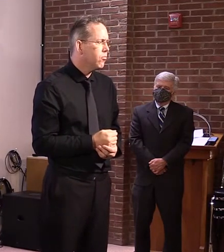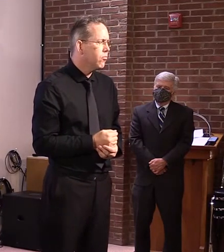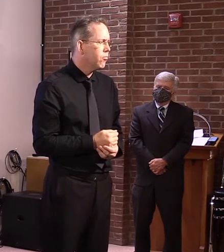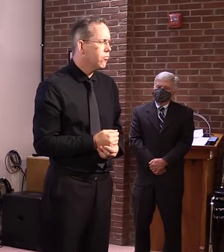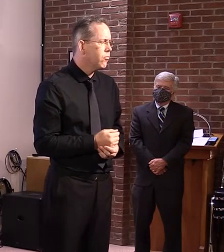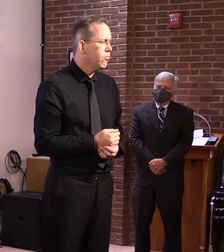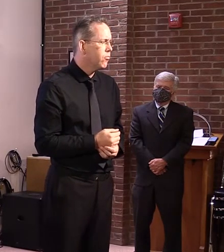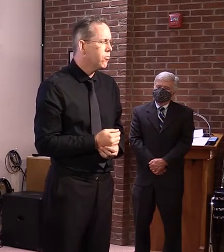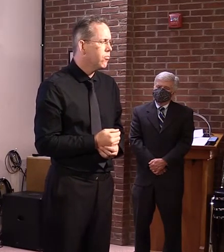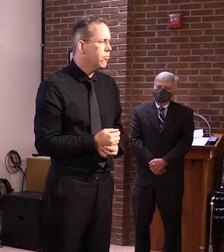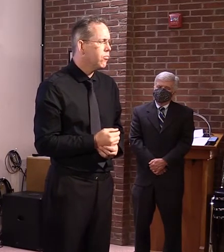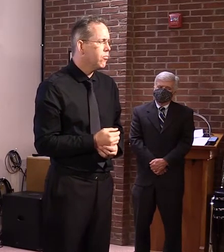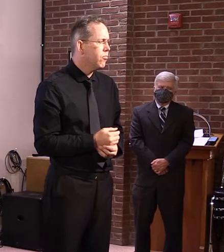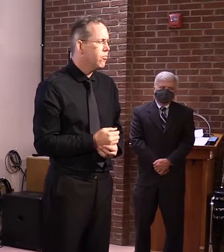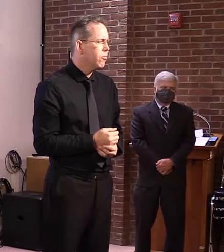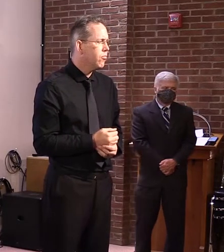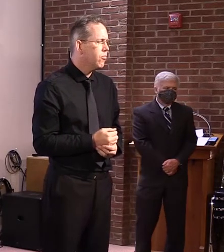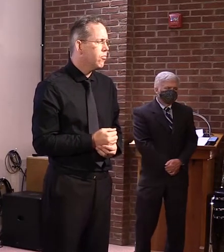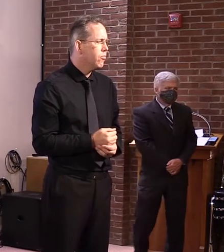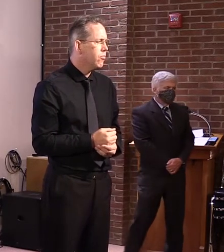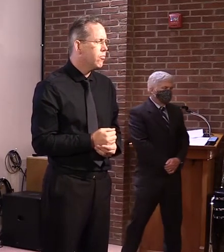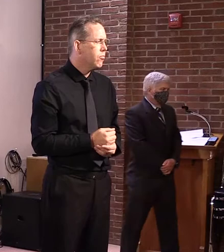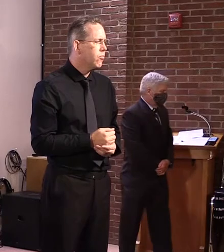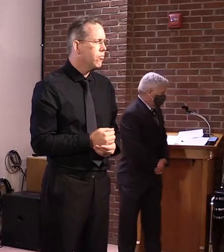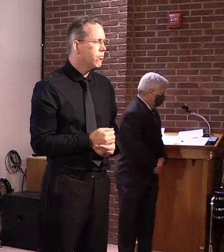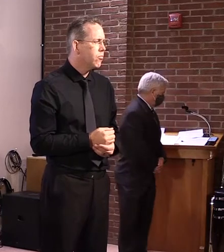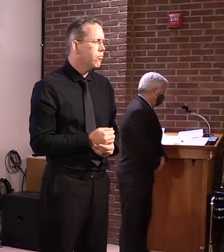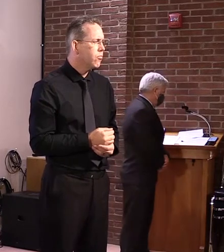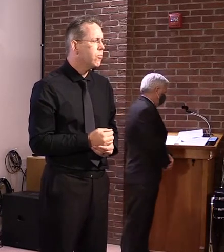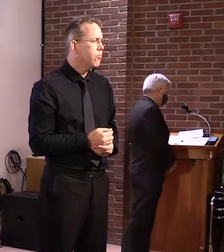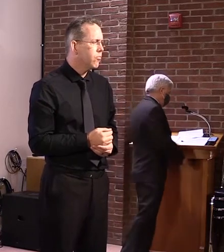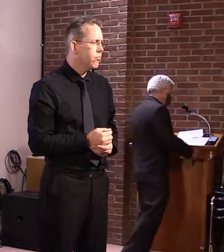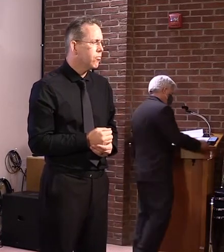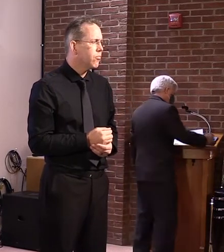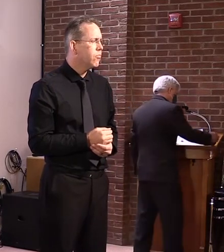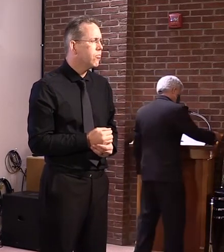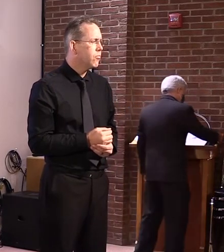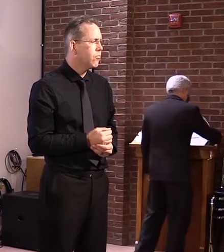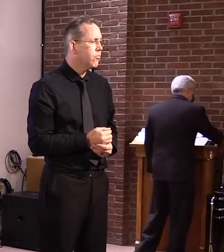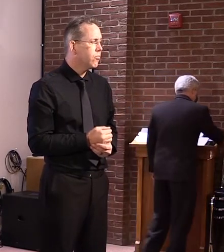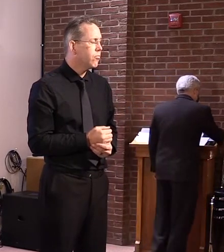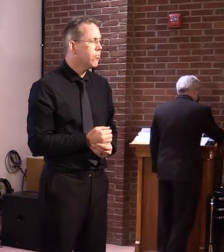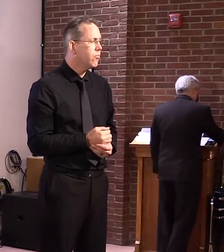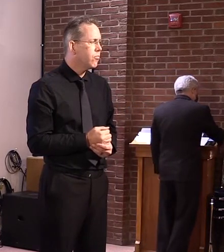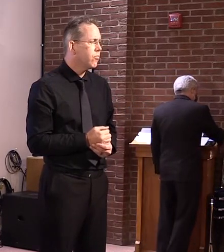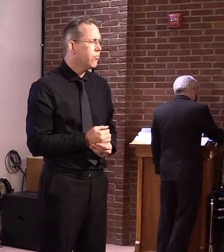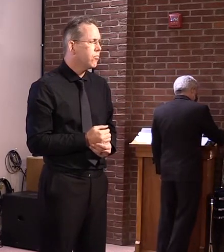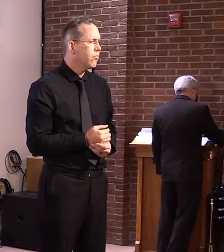had left the fields and farms and gone to fight